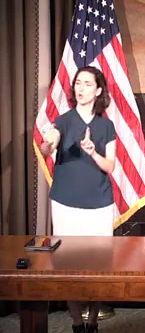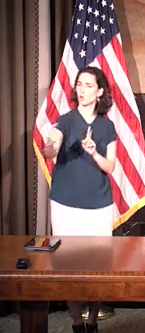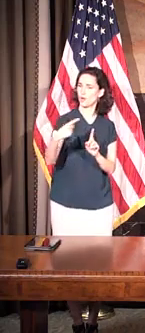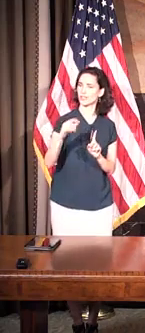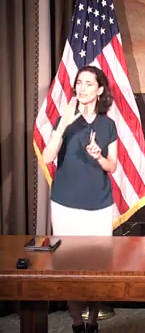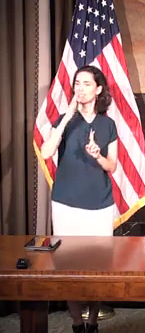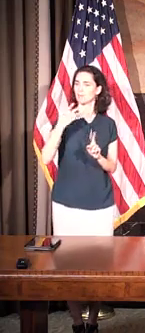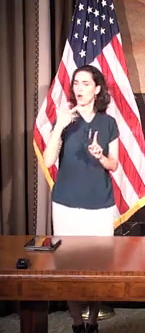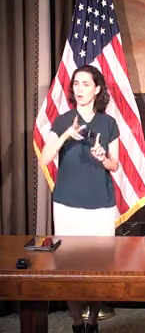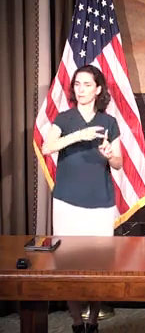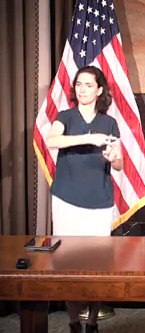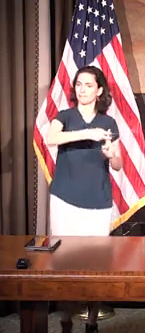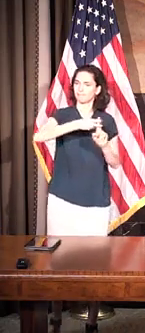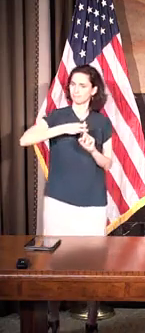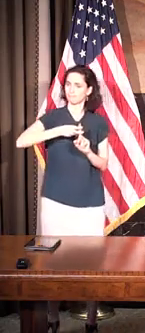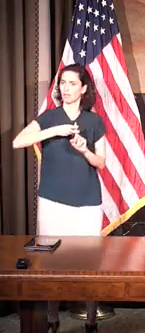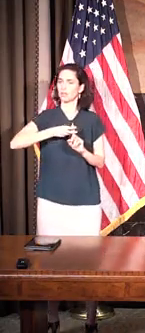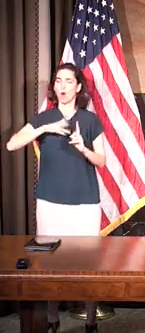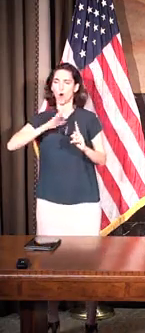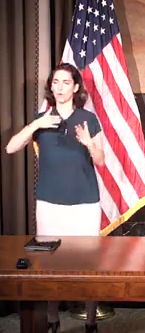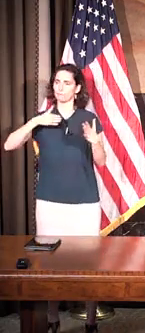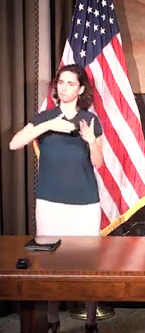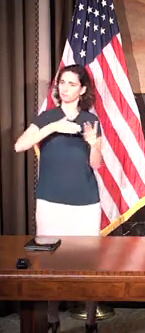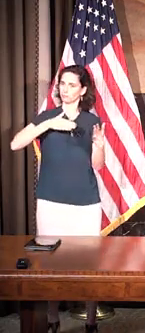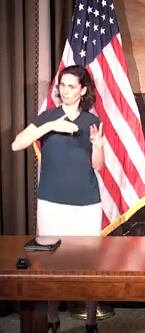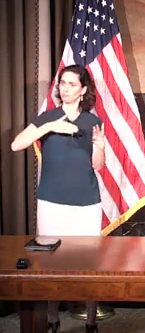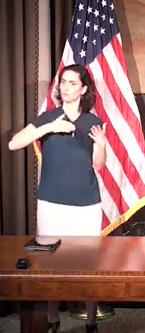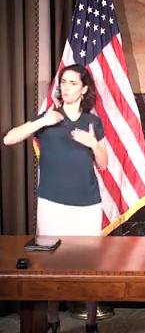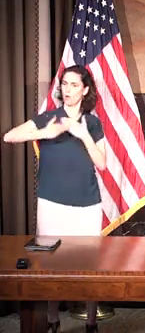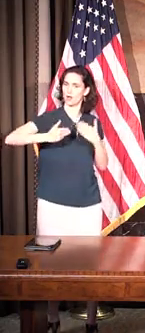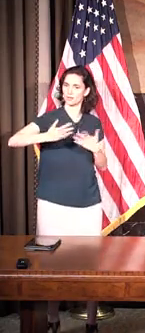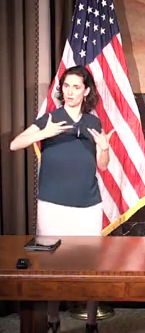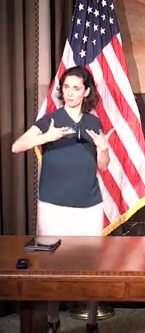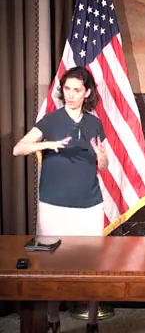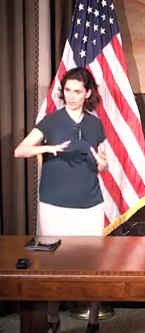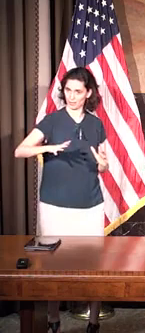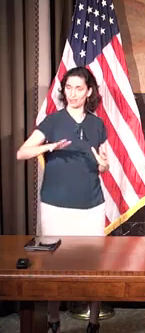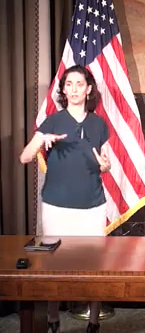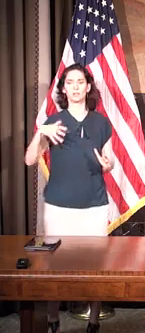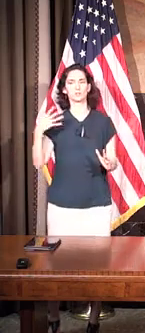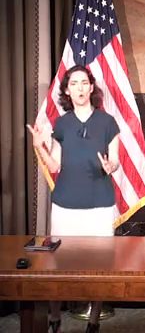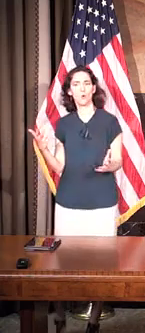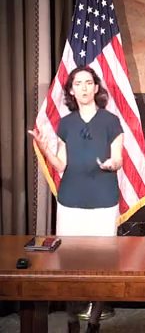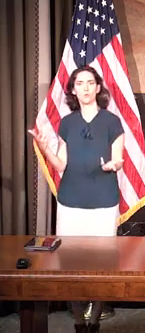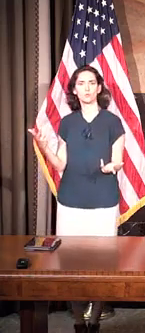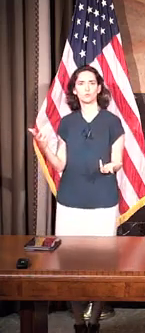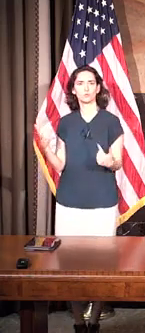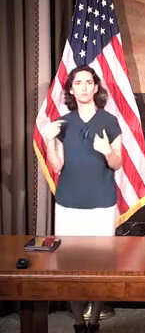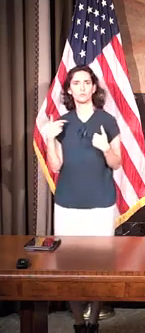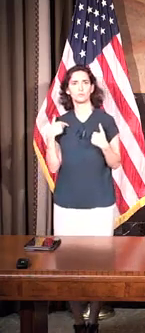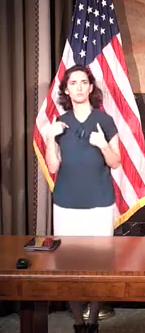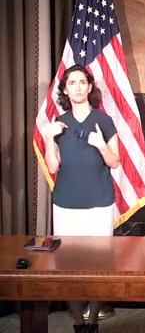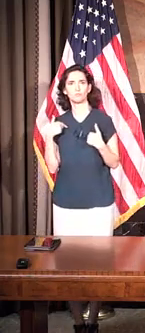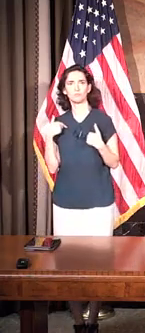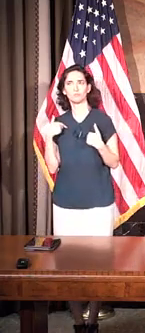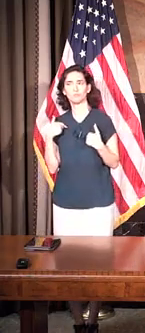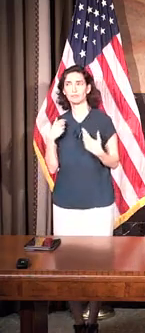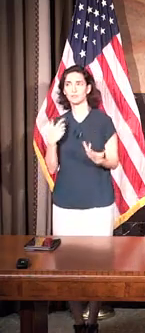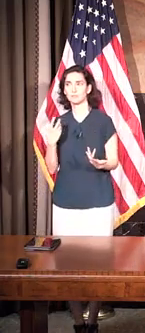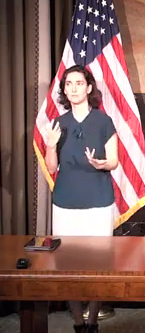already an indictment, which means there's a criminal prosecution underway. And so why would I don't have any reason to